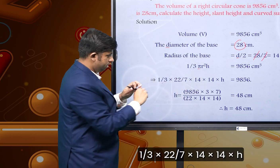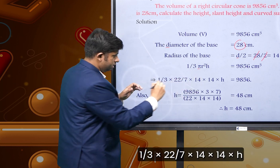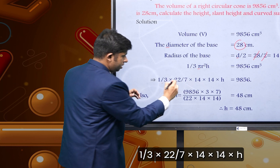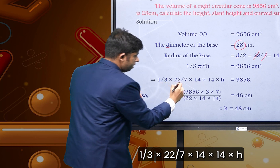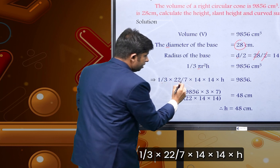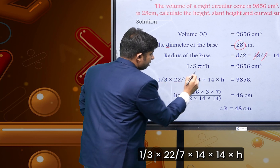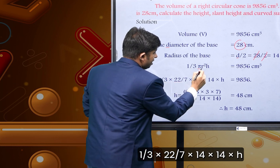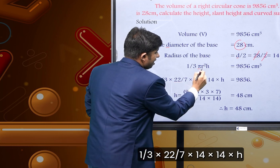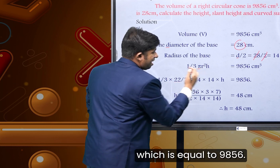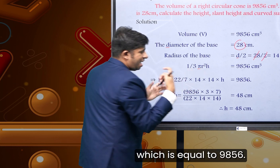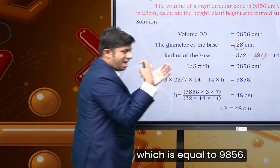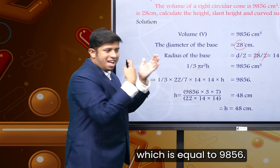into h, which is equal to